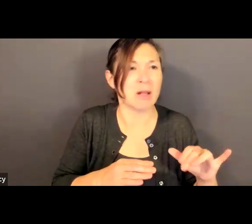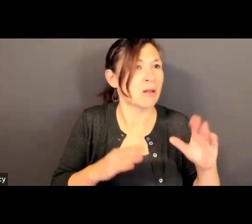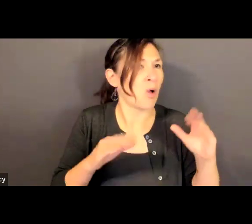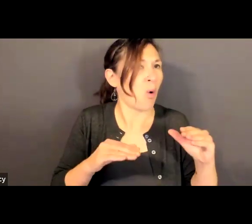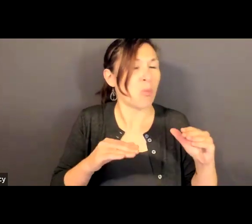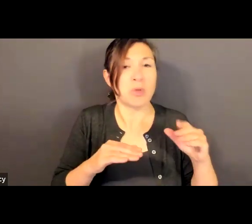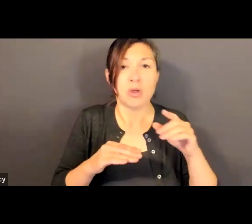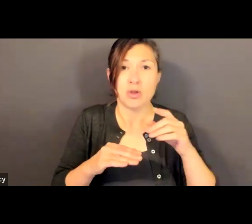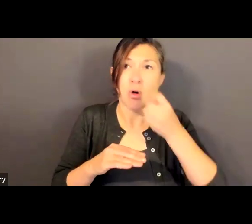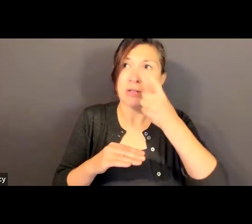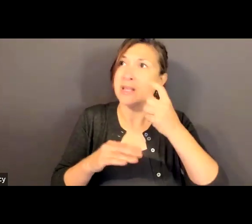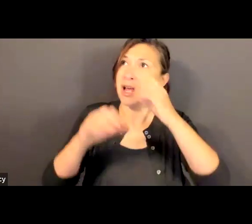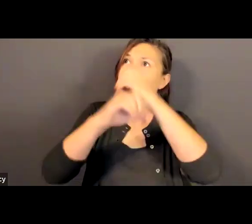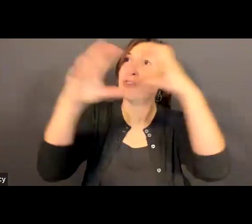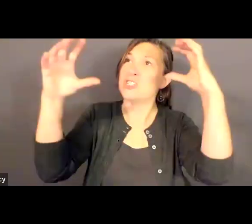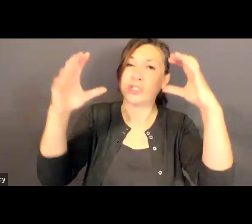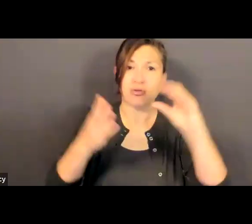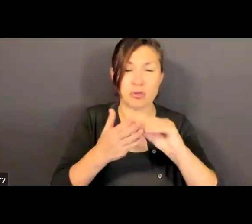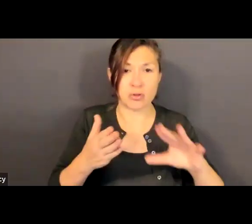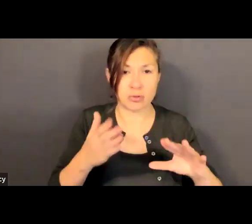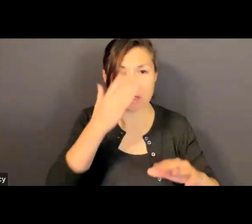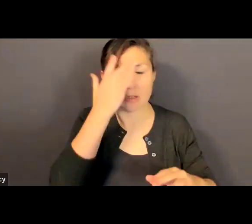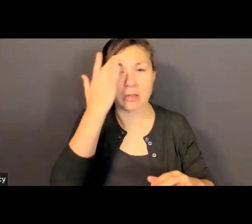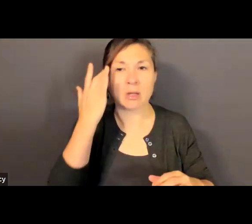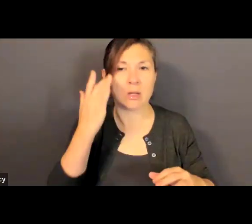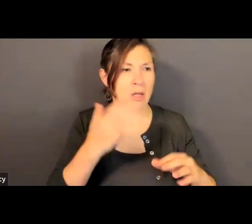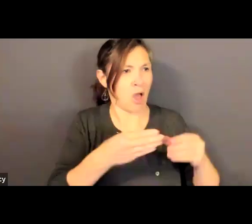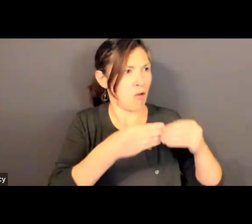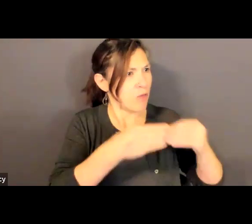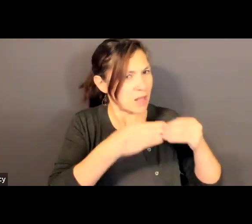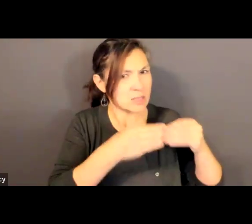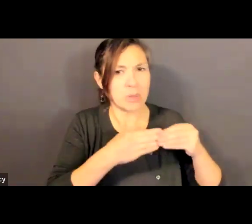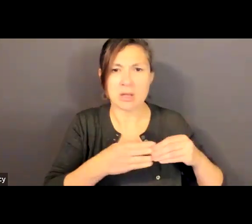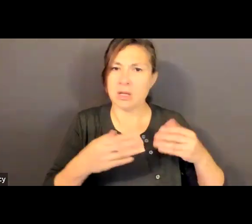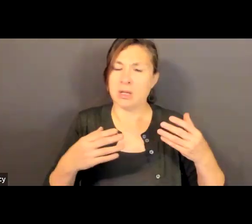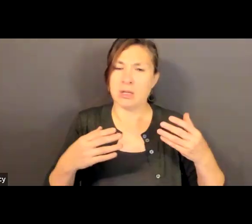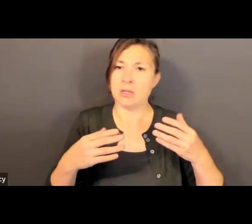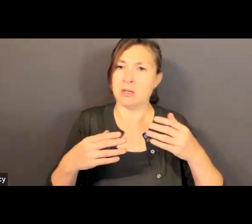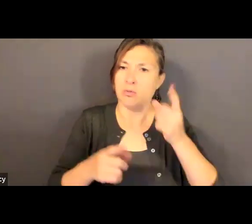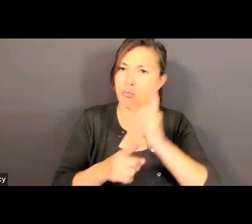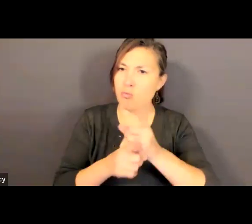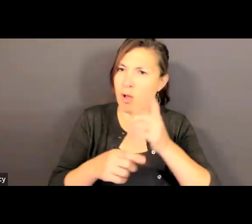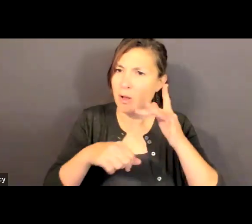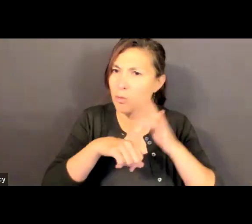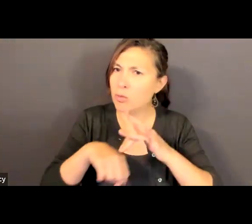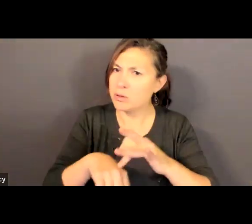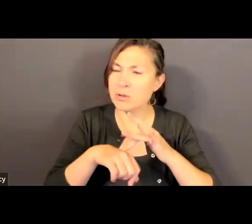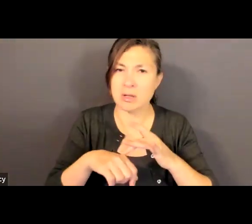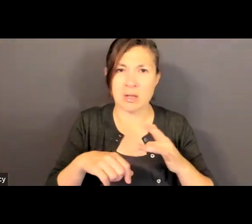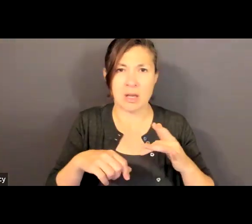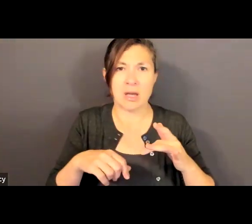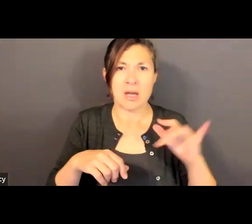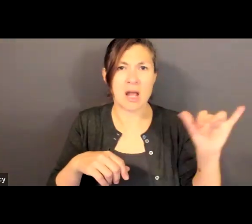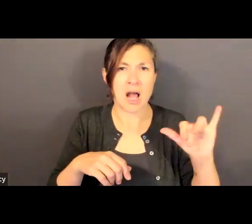our students, and where do we have the flexibilities with the right resources to make this really happen in a way that is truly